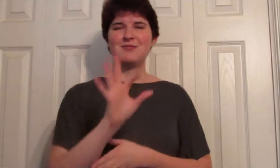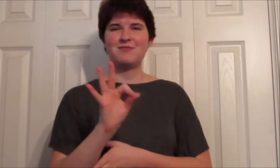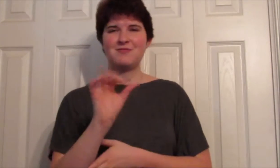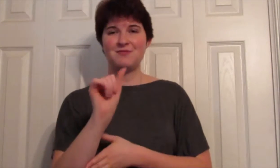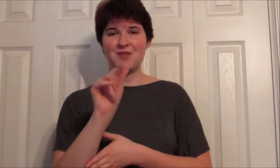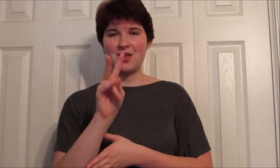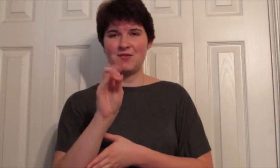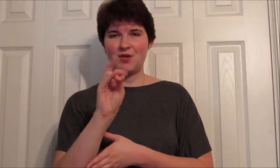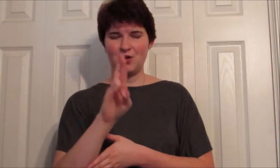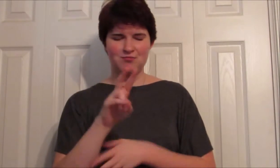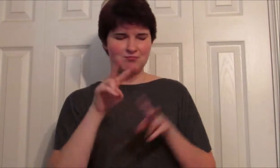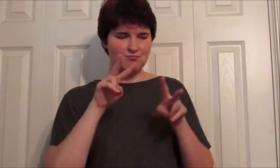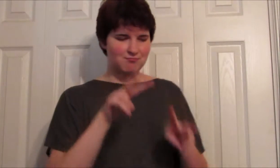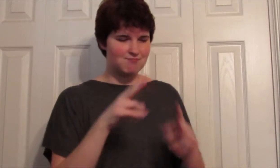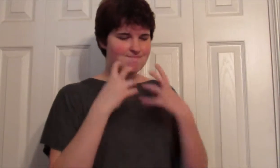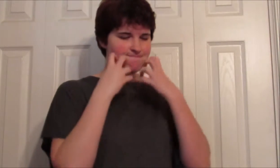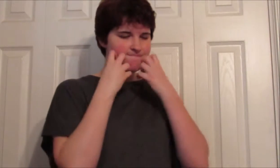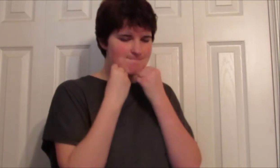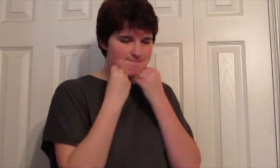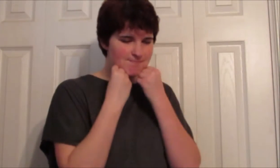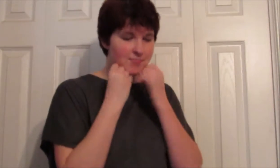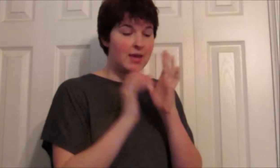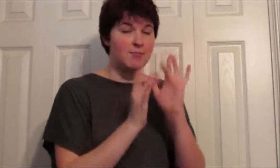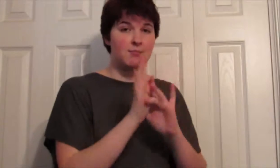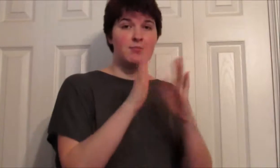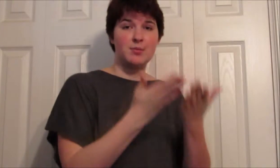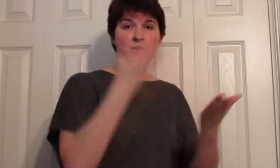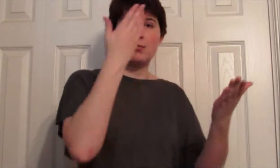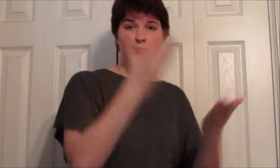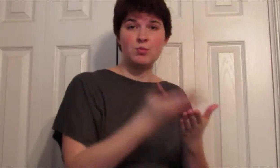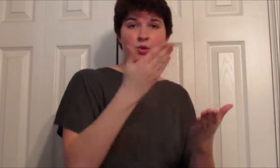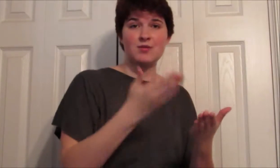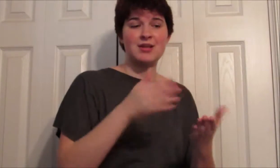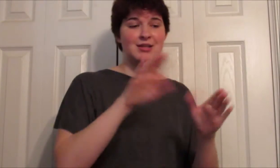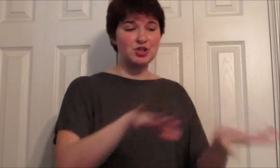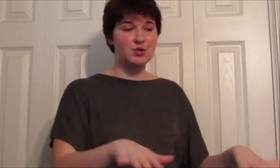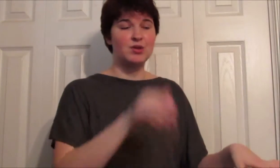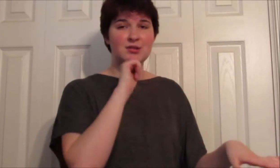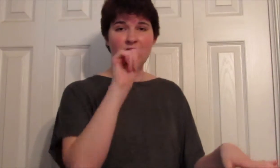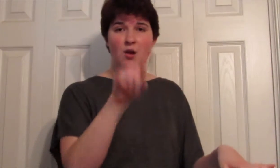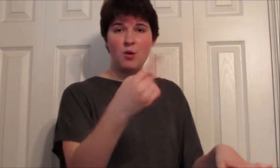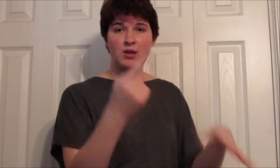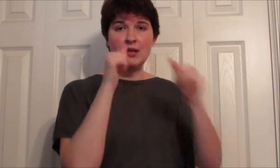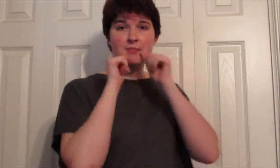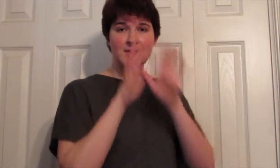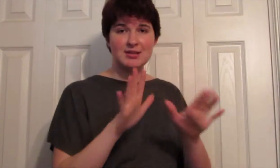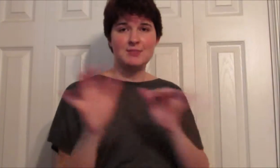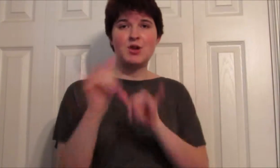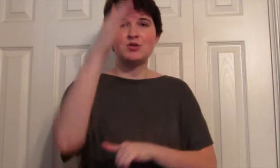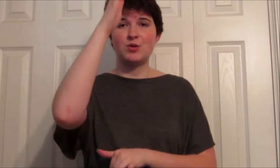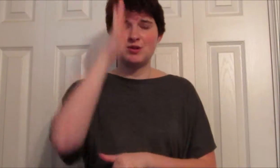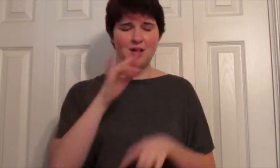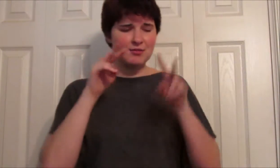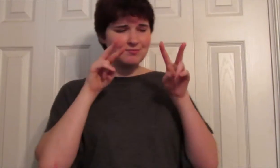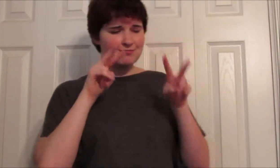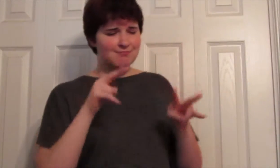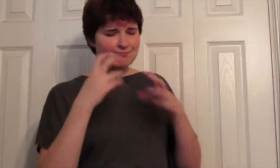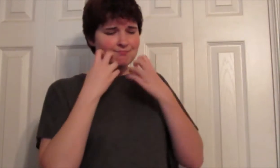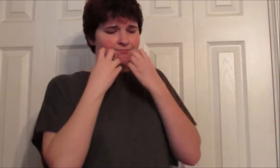favor. Biblically, children in a community are seen not only as a blessing, but as a concrete sign of God's